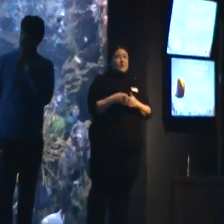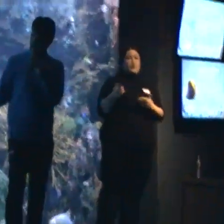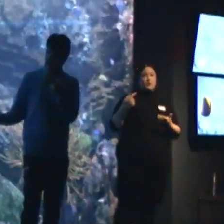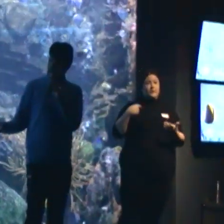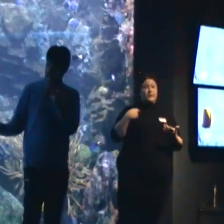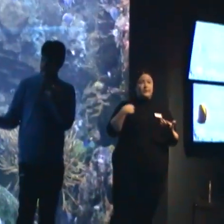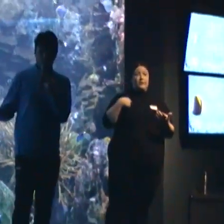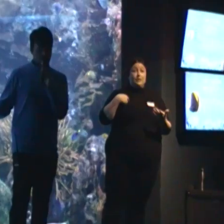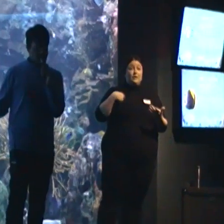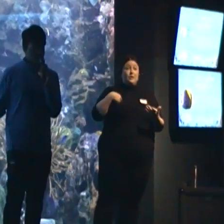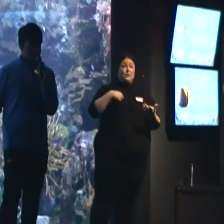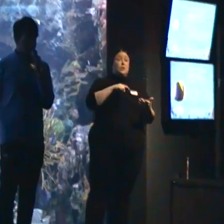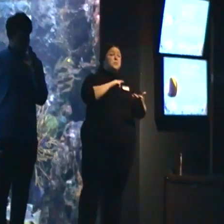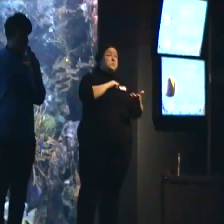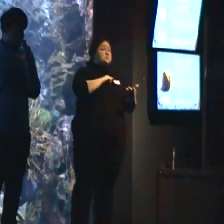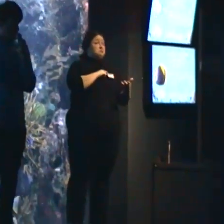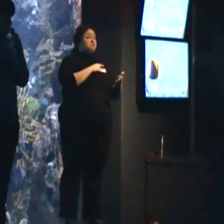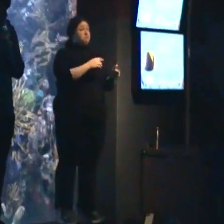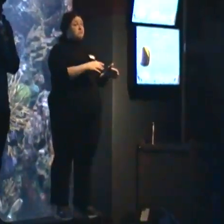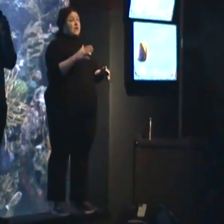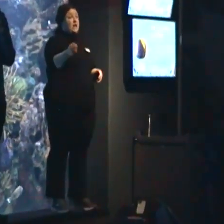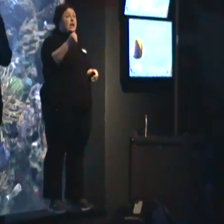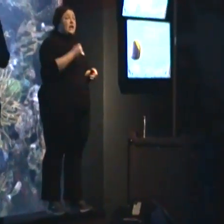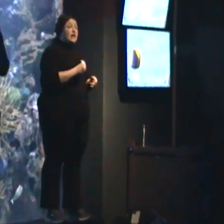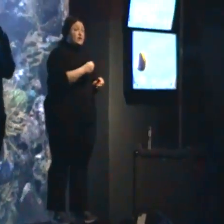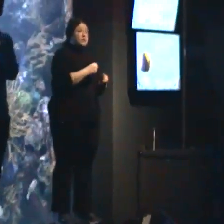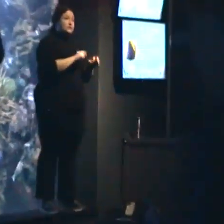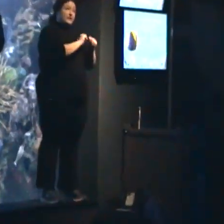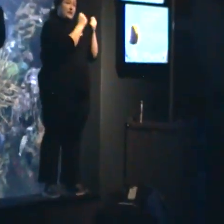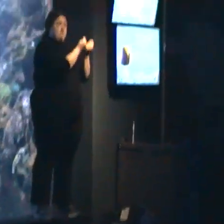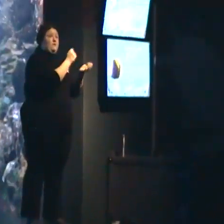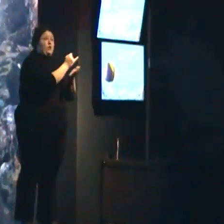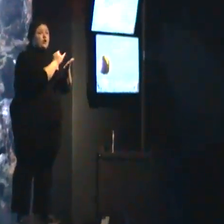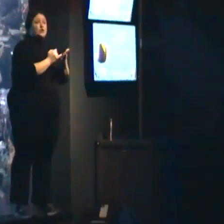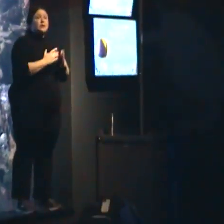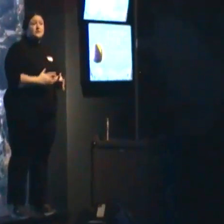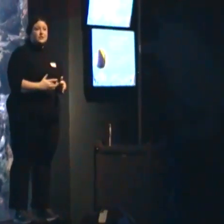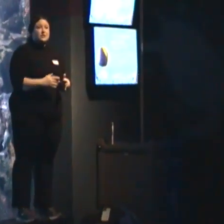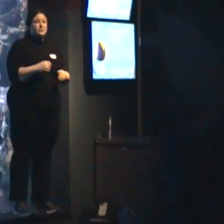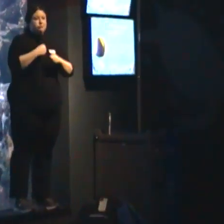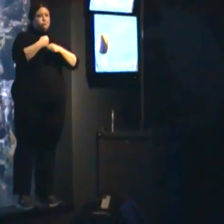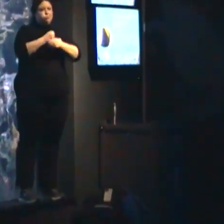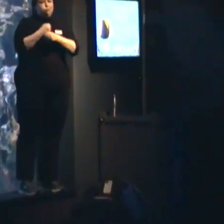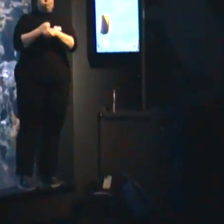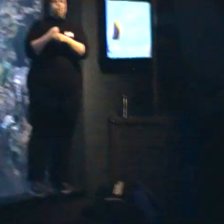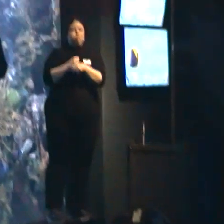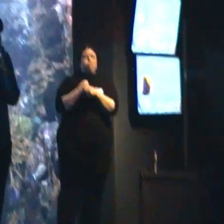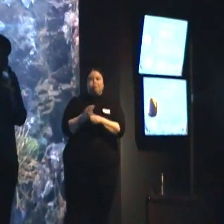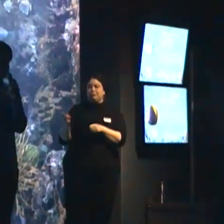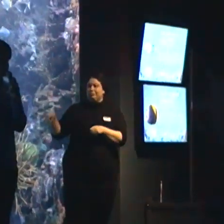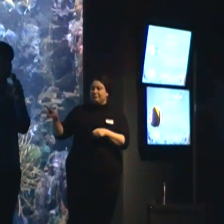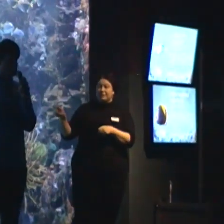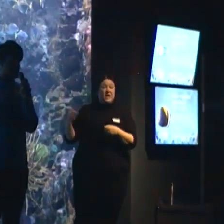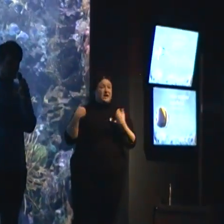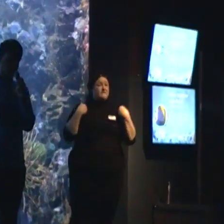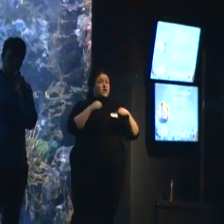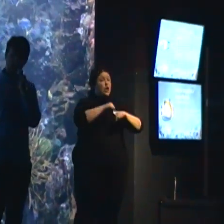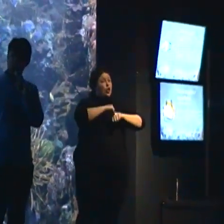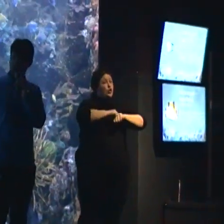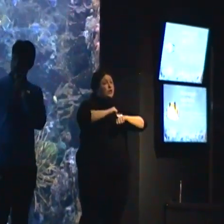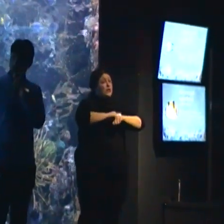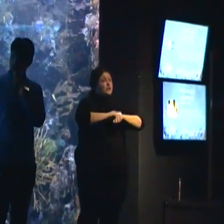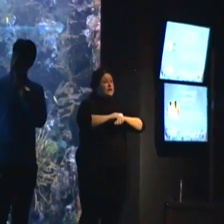did indeed hire a team of artists to create these structures here. So they're actually concrete skeletons covered